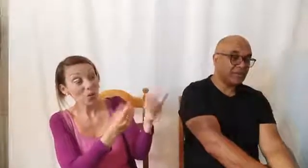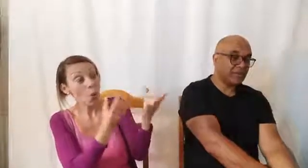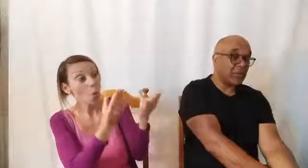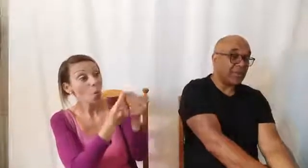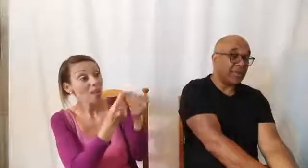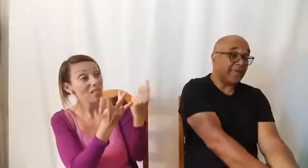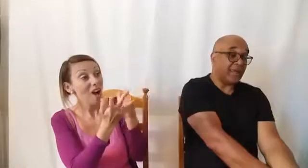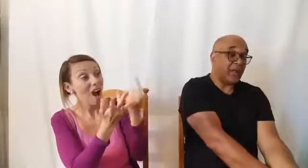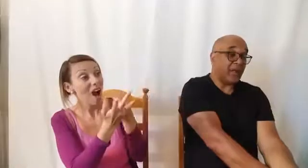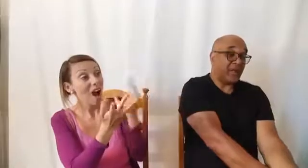one will eat me when I'm with you.